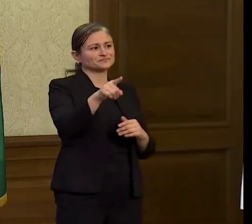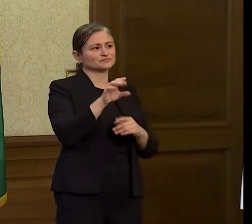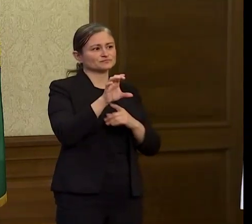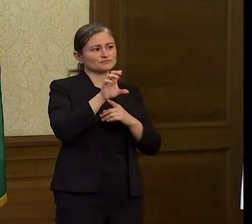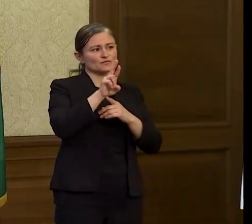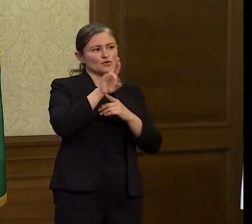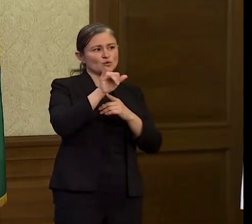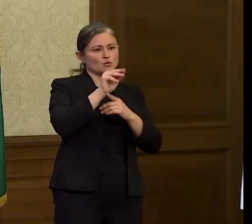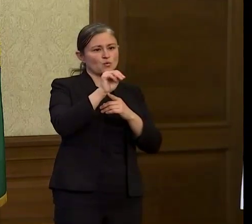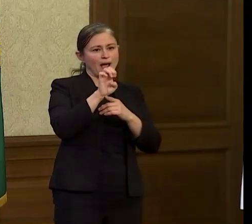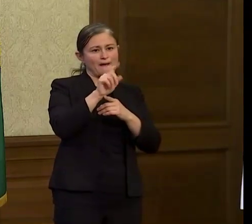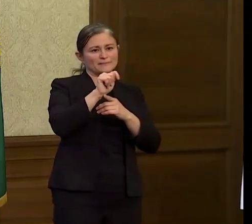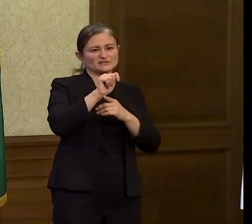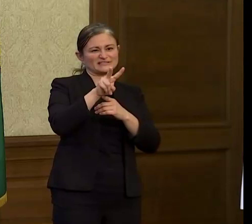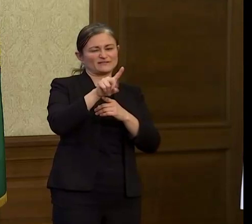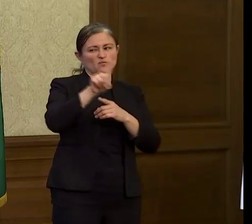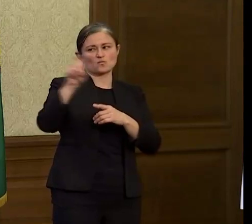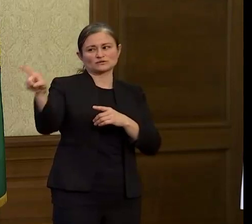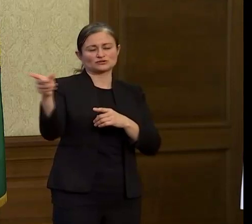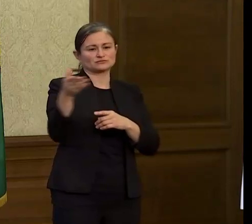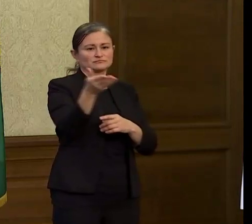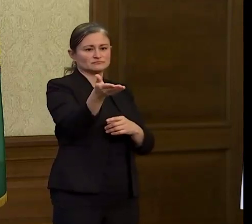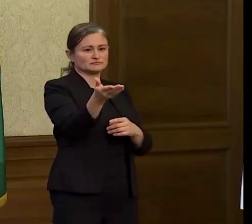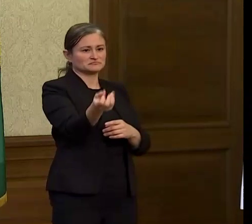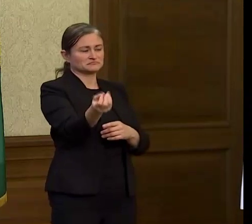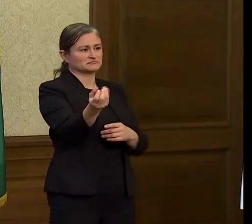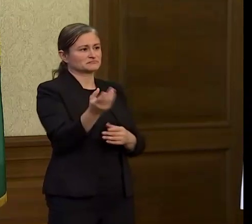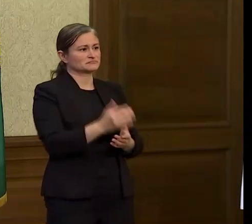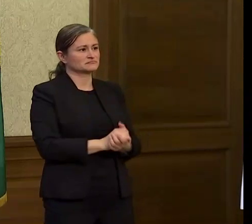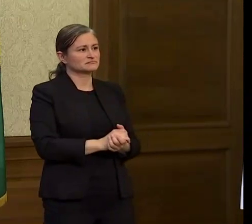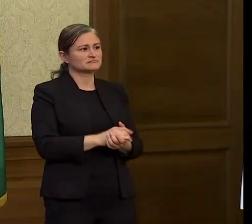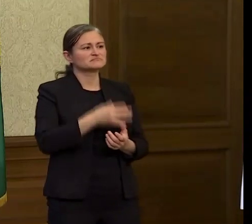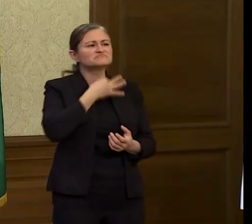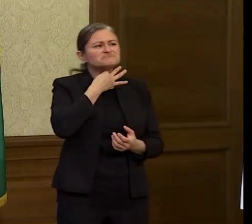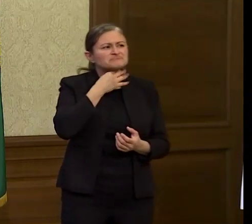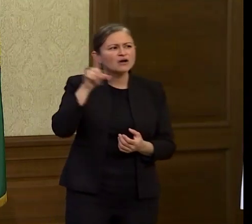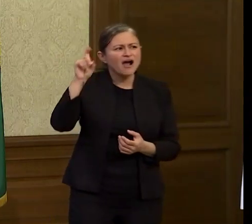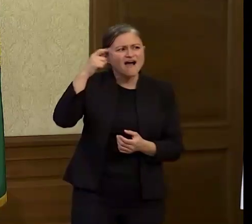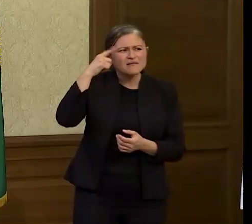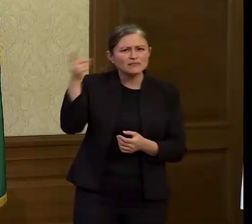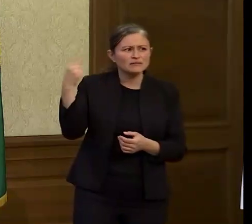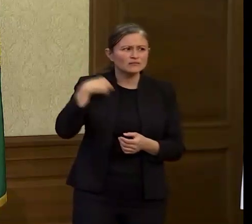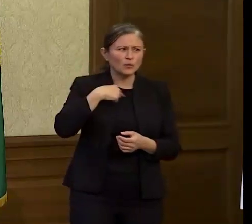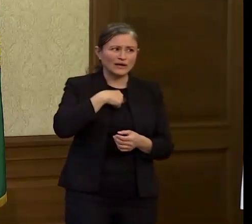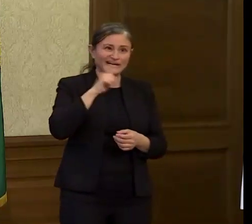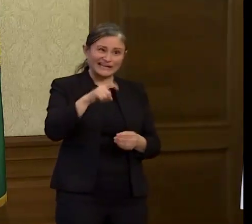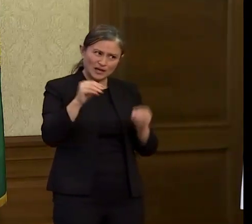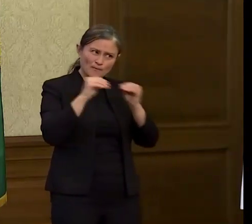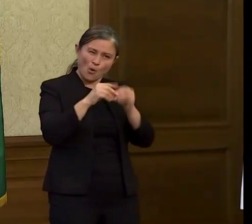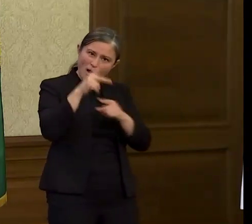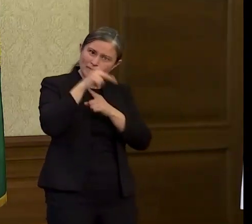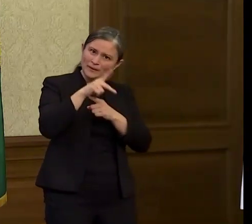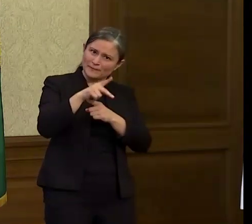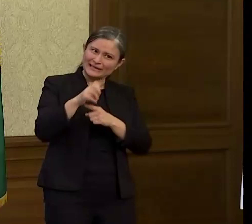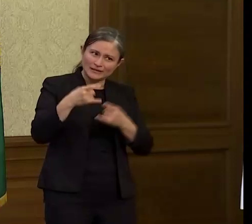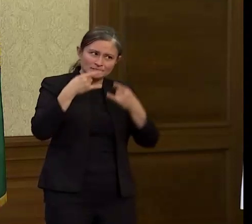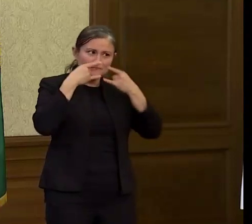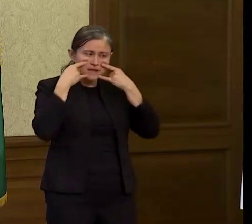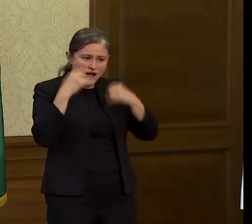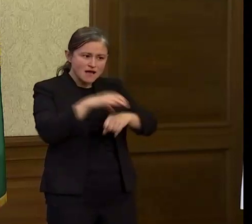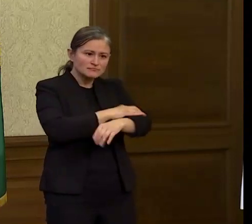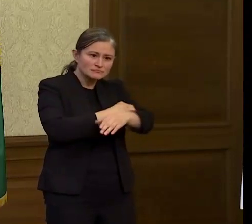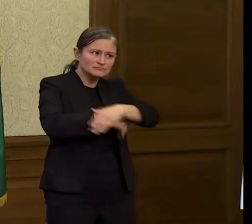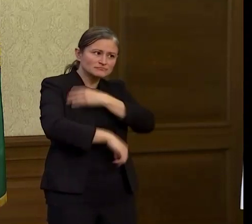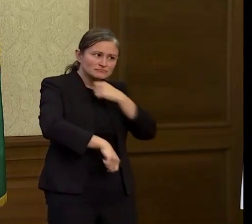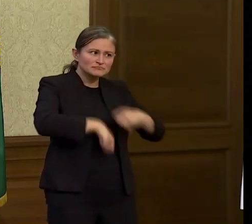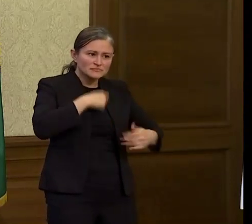Yeah, Governor, you've spoken a lot about the need for more PPE production, but even beyond production, we've been hearing from nurses